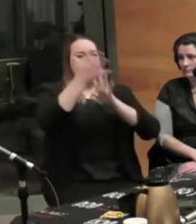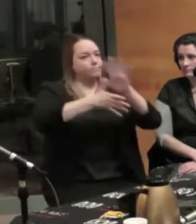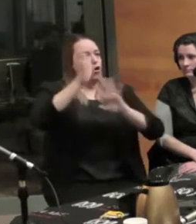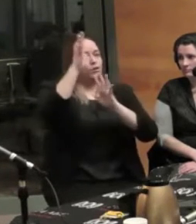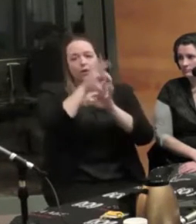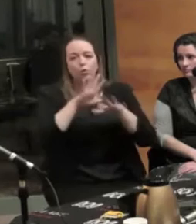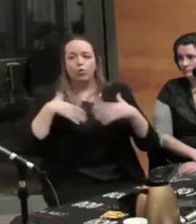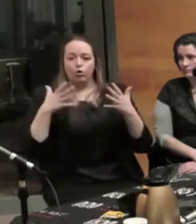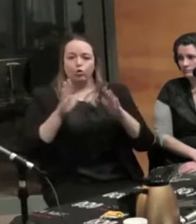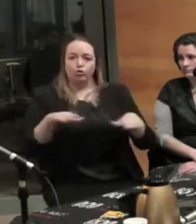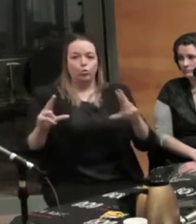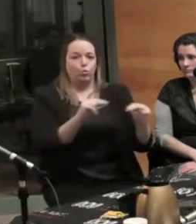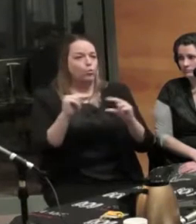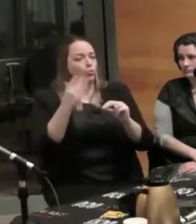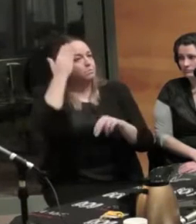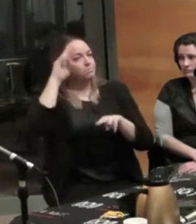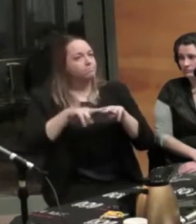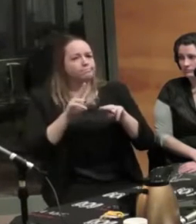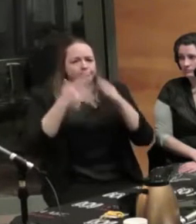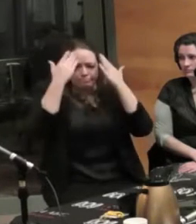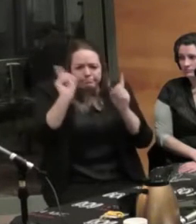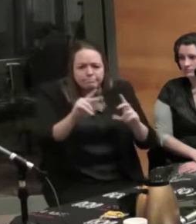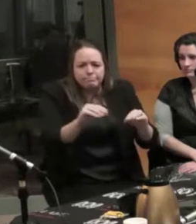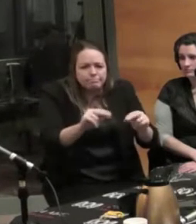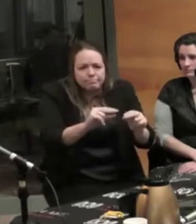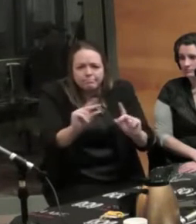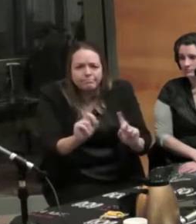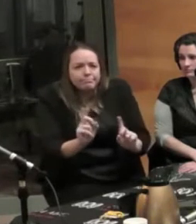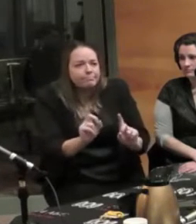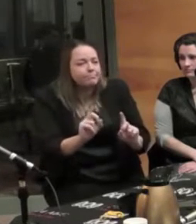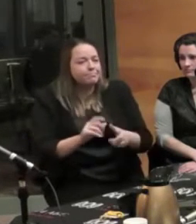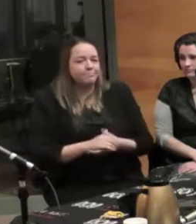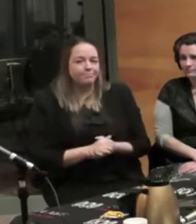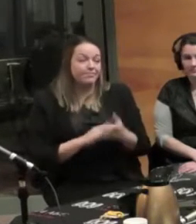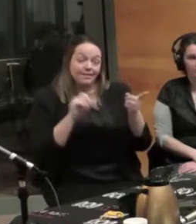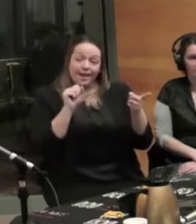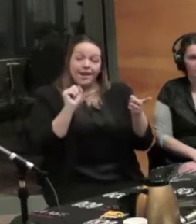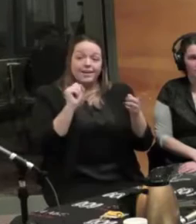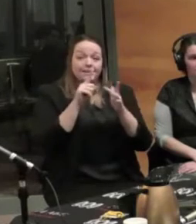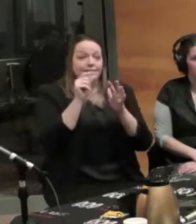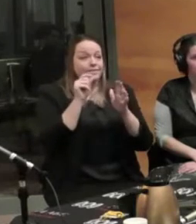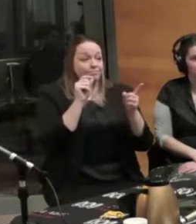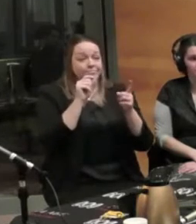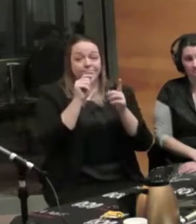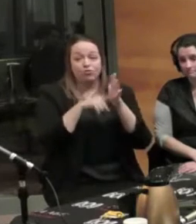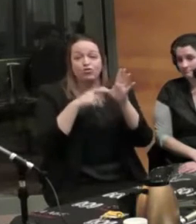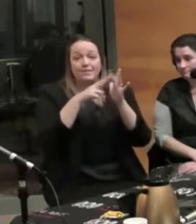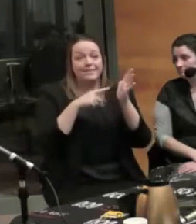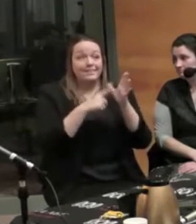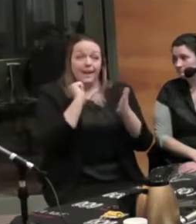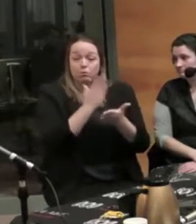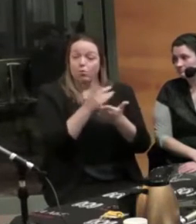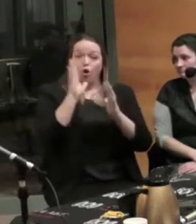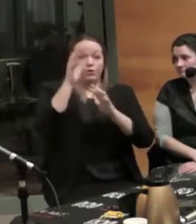other when the parents couldn't hear because it left the parents out. And I remember Absolutely. Having this conversation with them. It's a language of its own, and it's